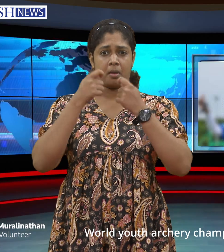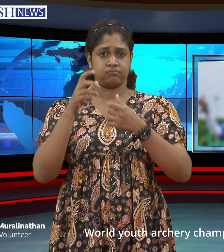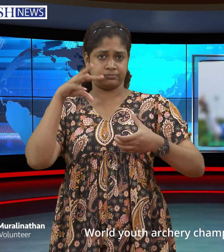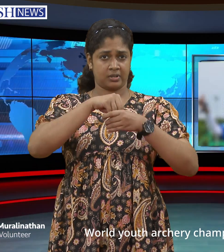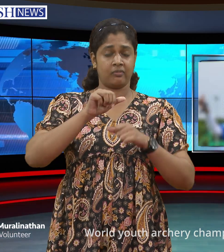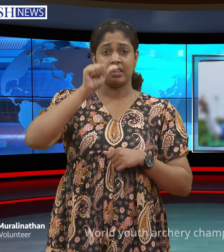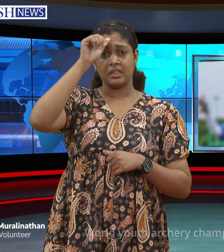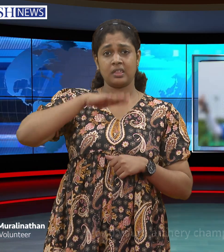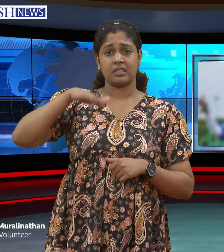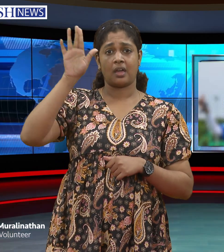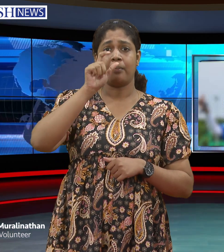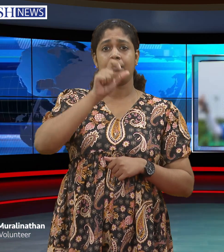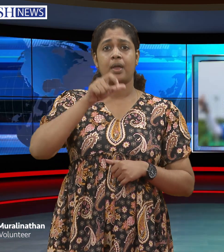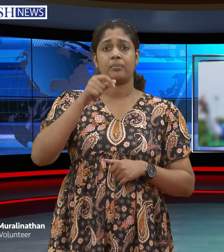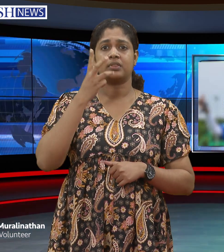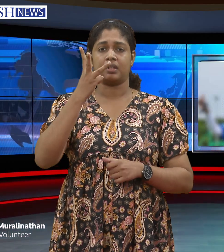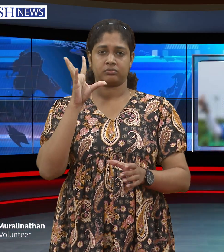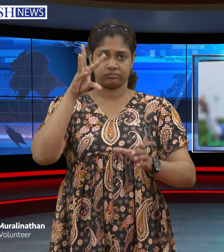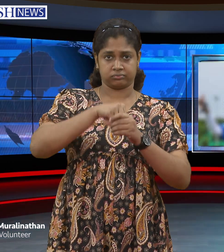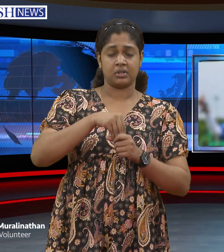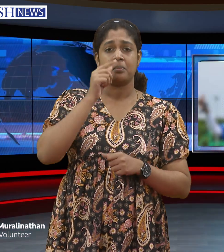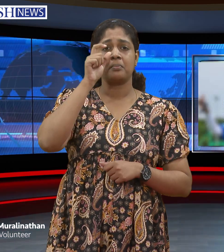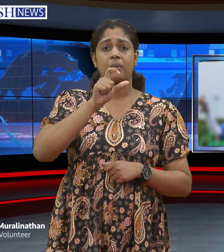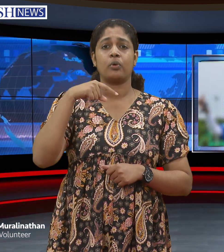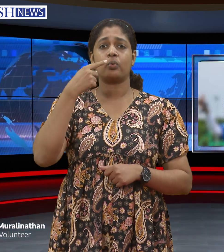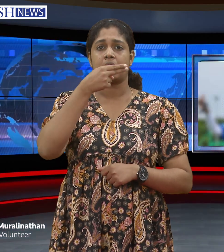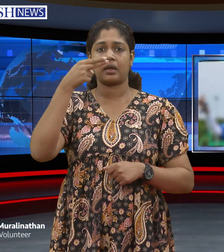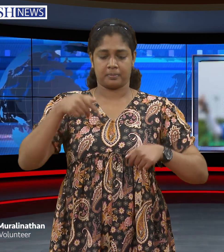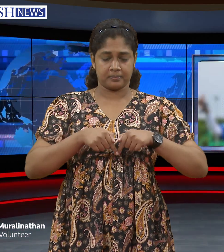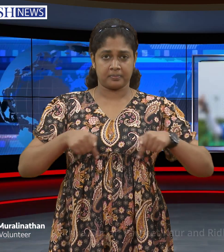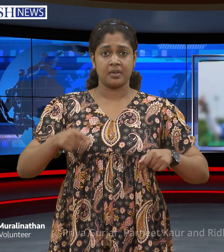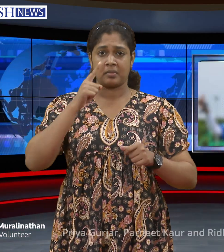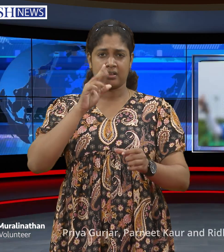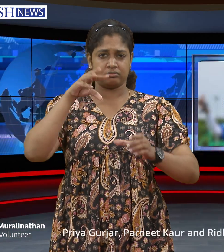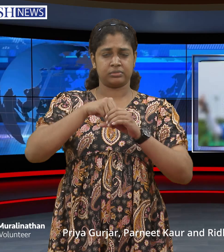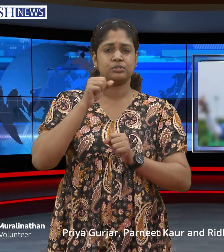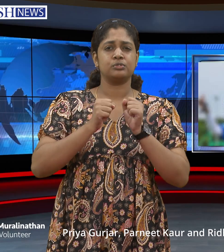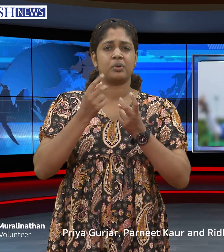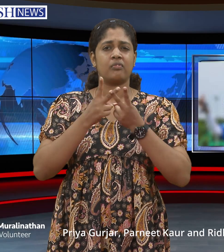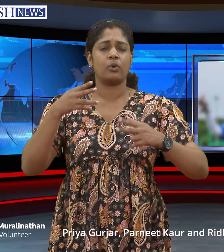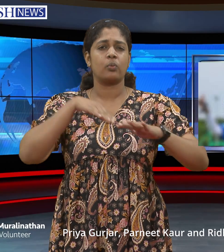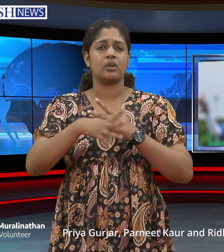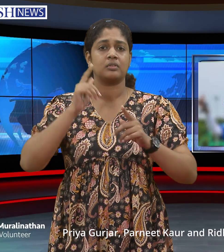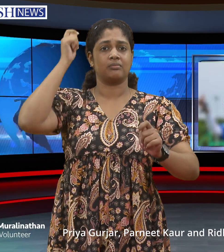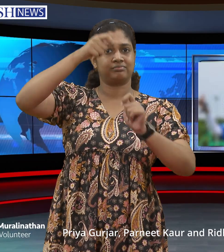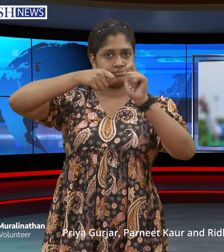Archery Championships on June 17. The women's team comprising Priya Gurjar, Parneet Kaur and